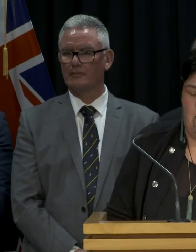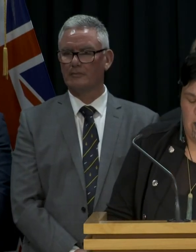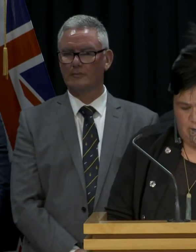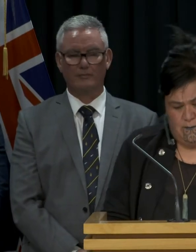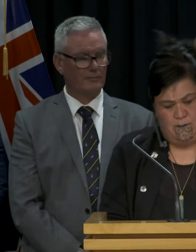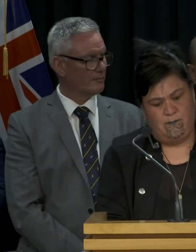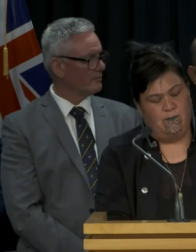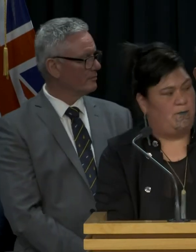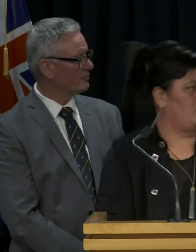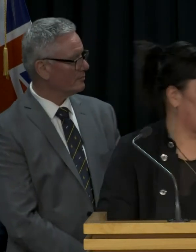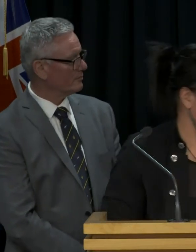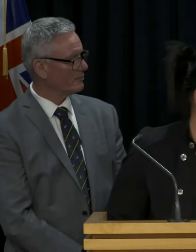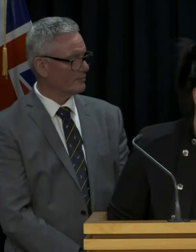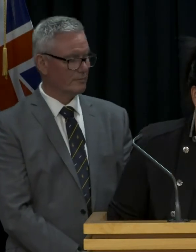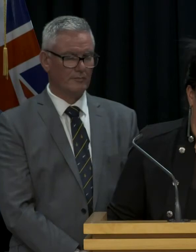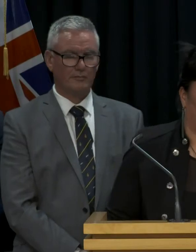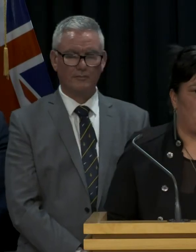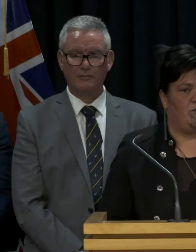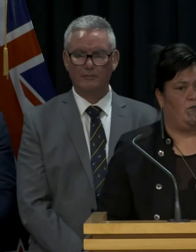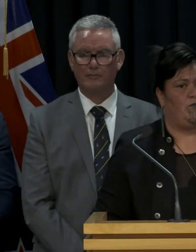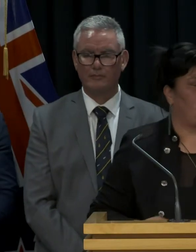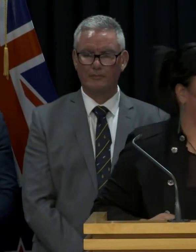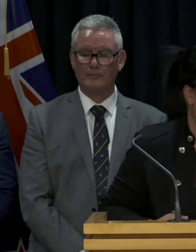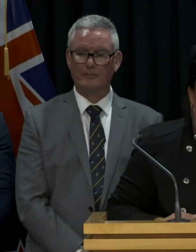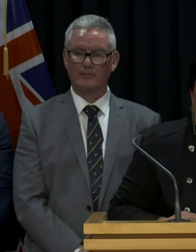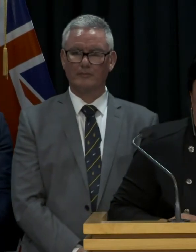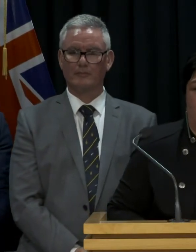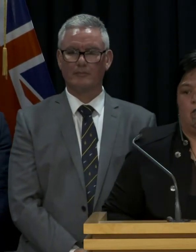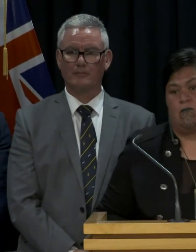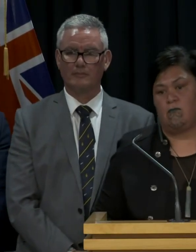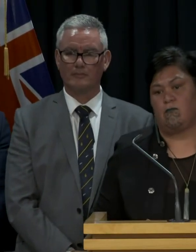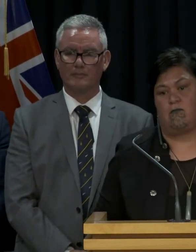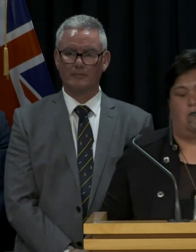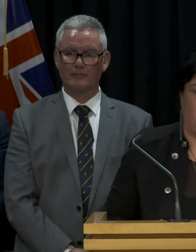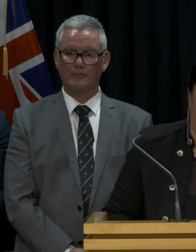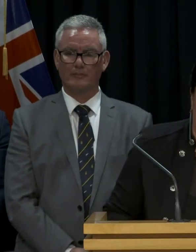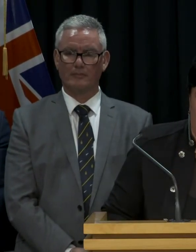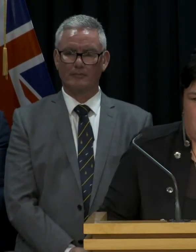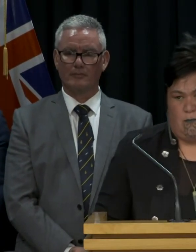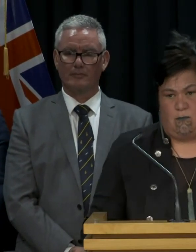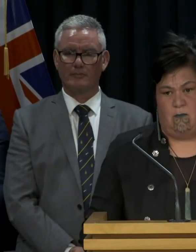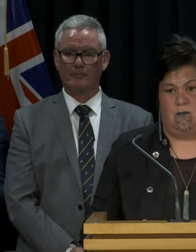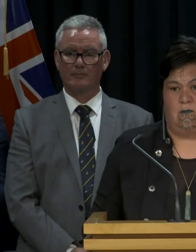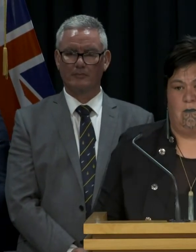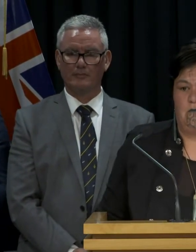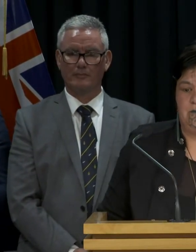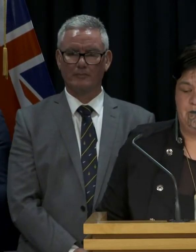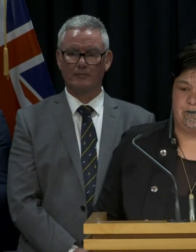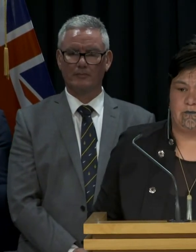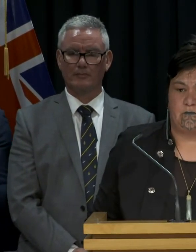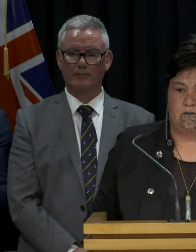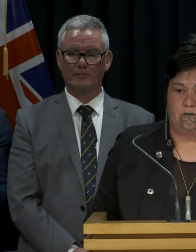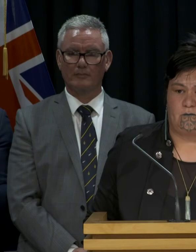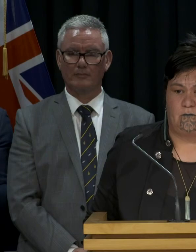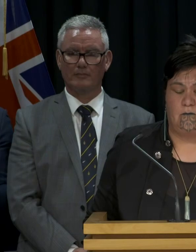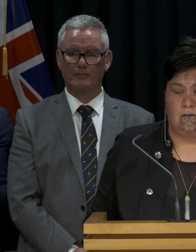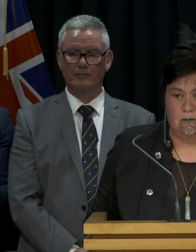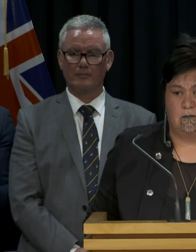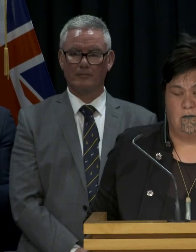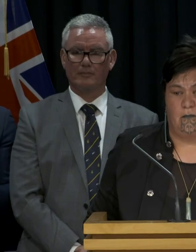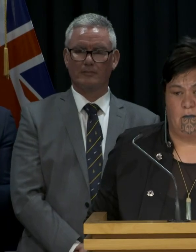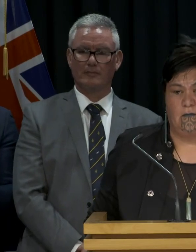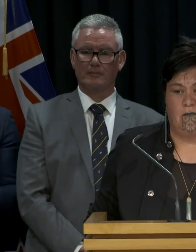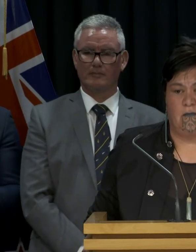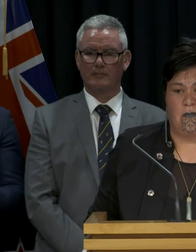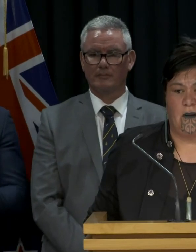a question, please. So just quickly before we switch, if my memory serves me right, you were the first Māori woman to be Māori Development Minister as